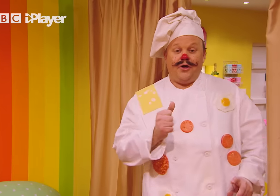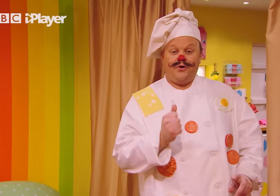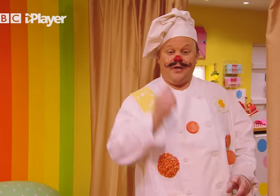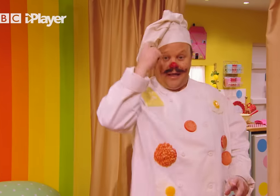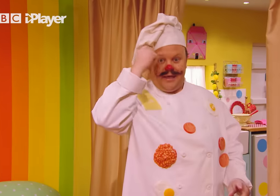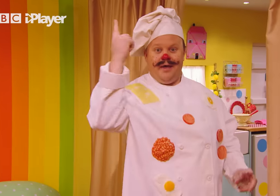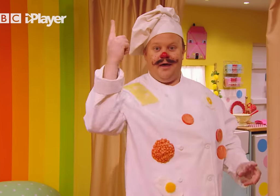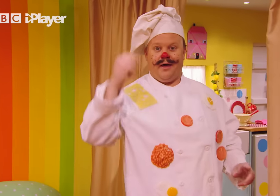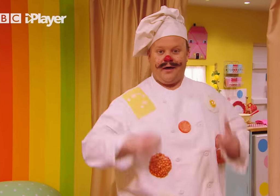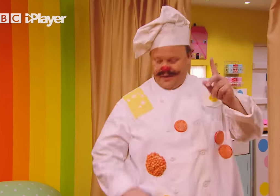good idea.